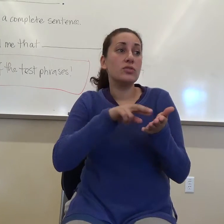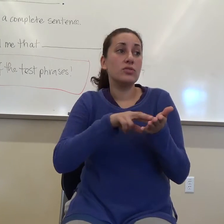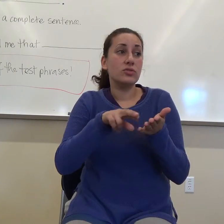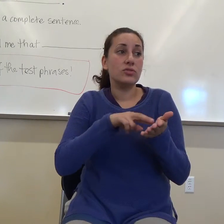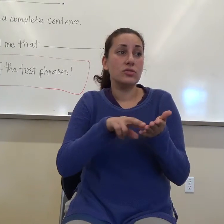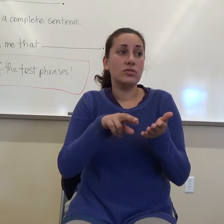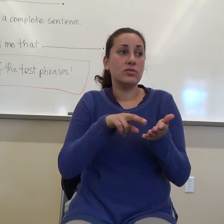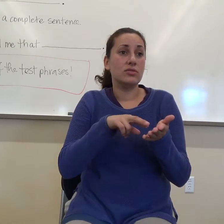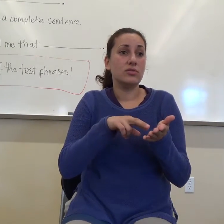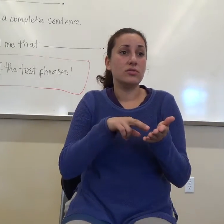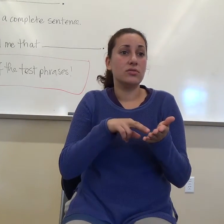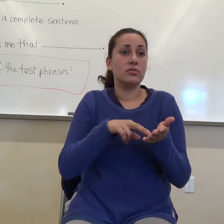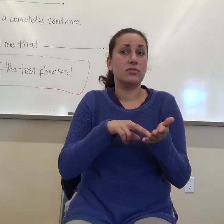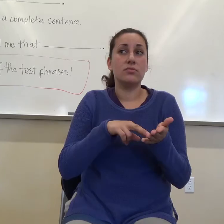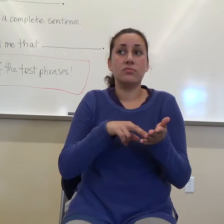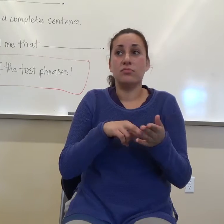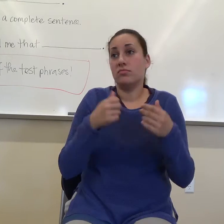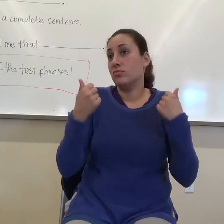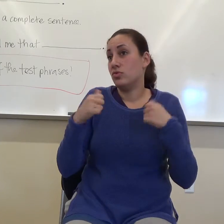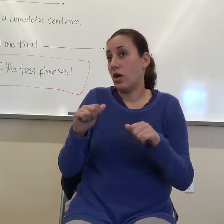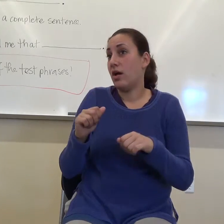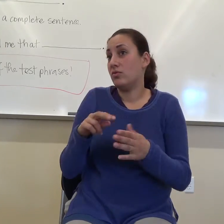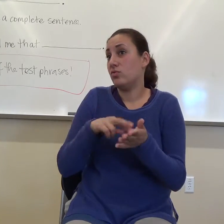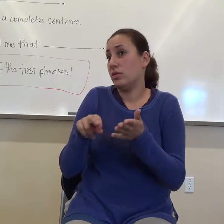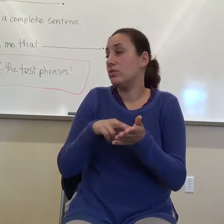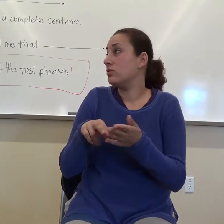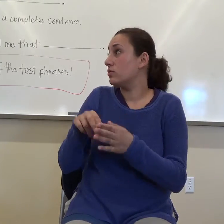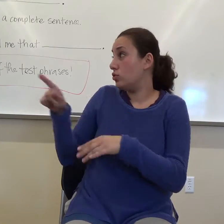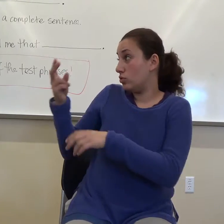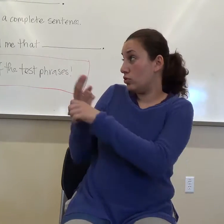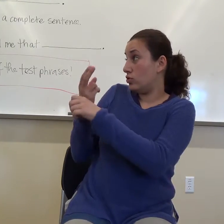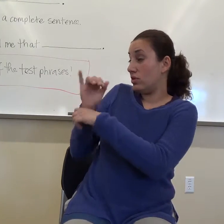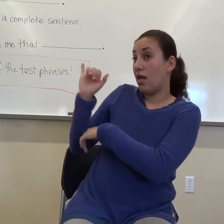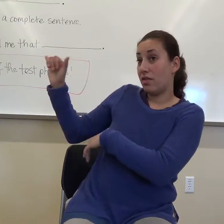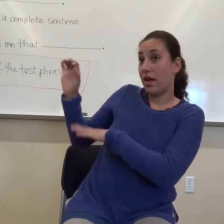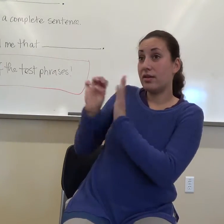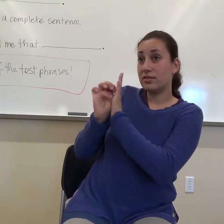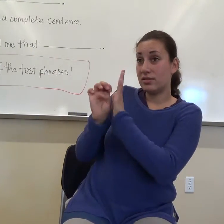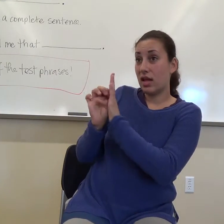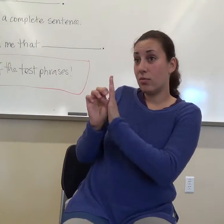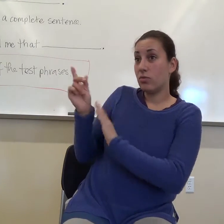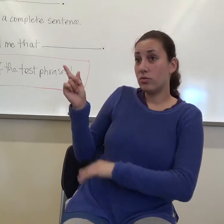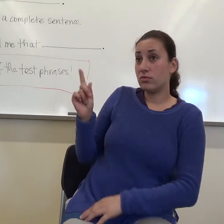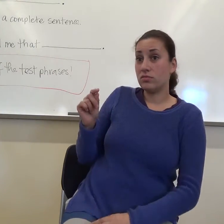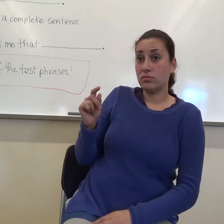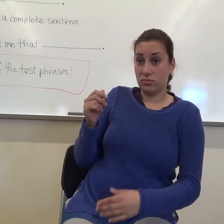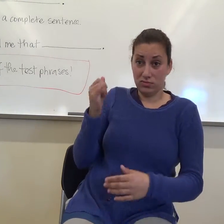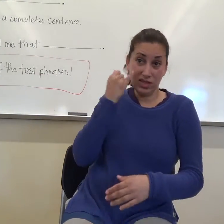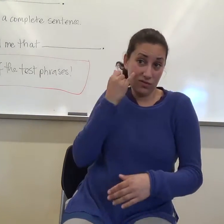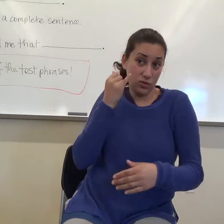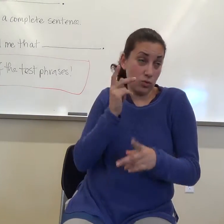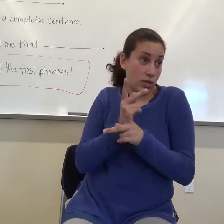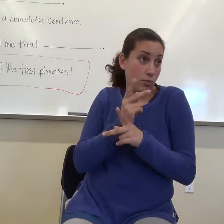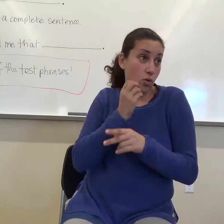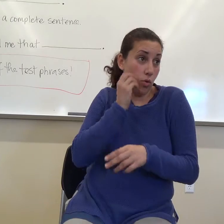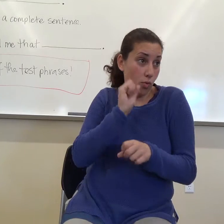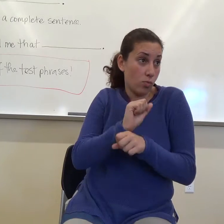research. And you could take this paragraph, if you still have this homework, and say, okay, here's